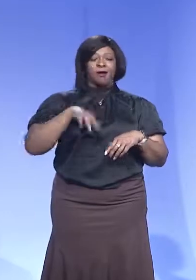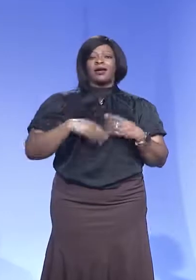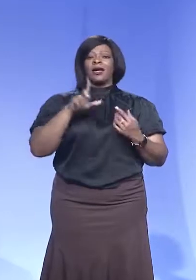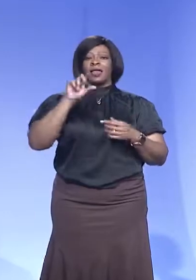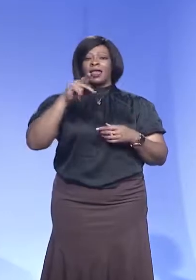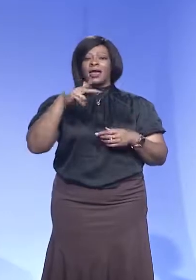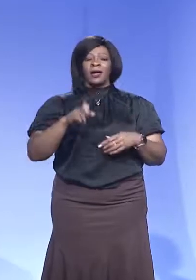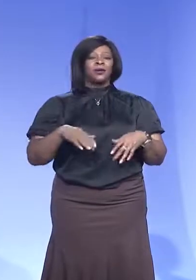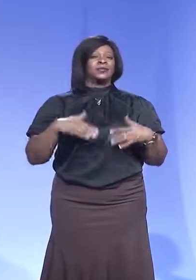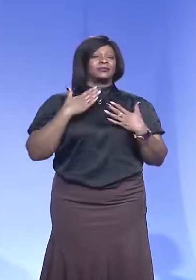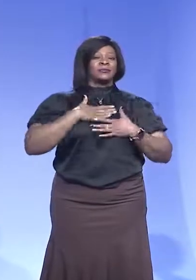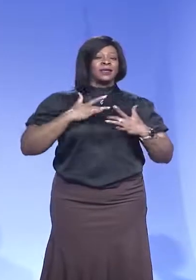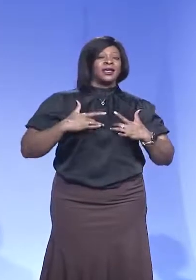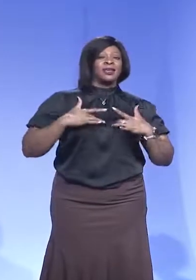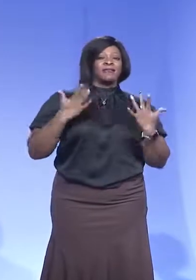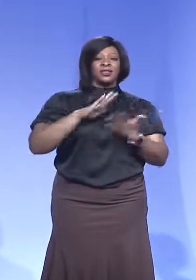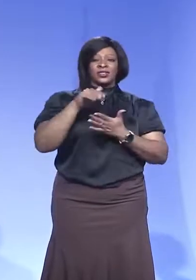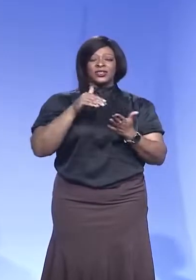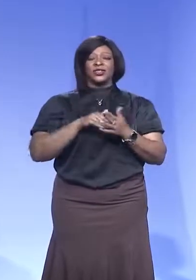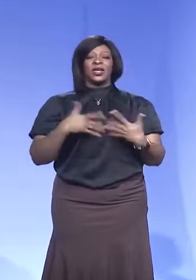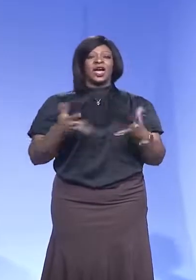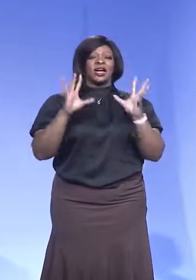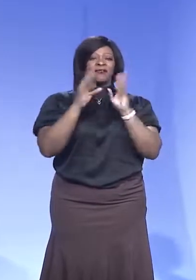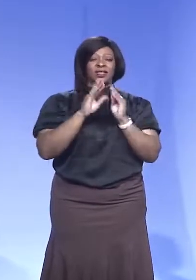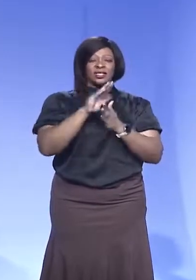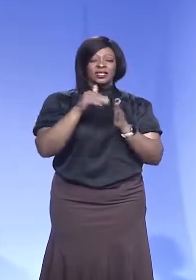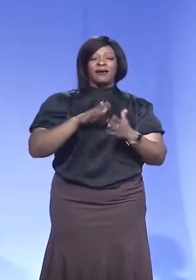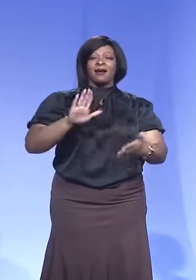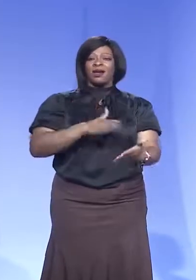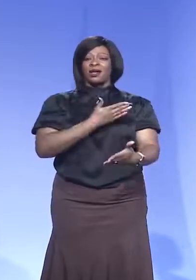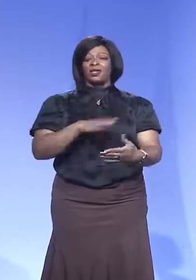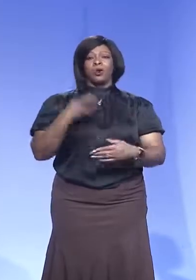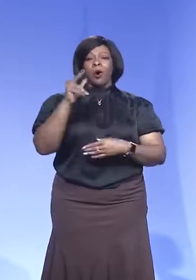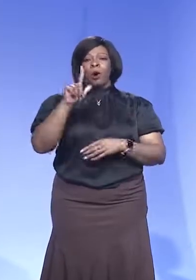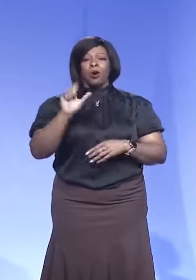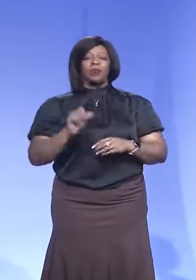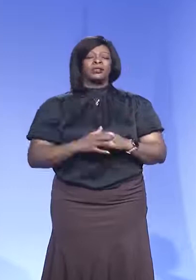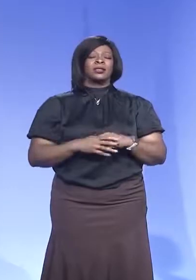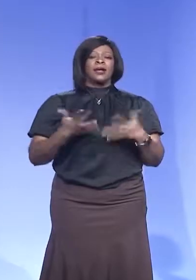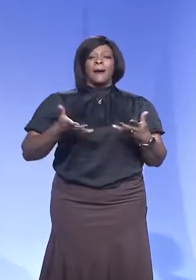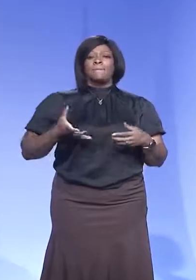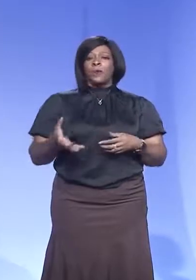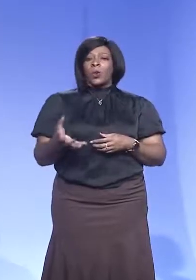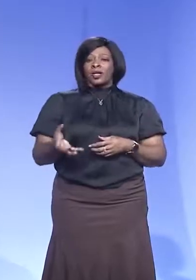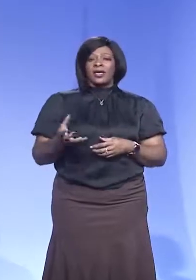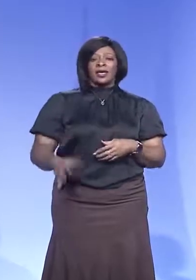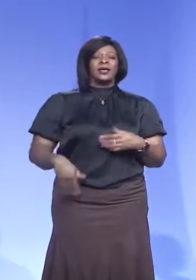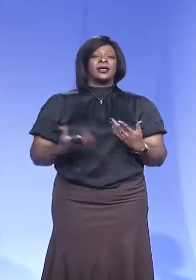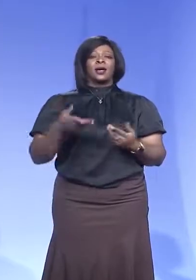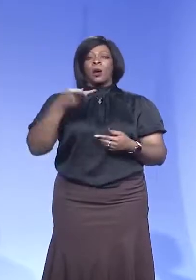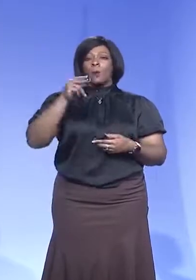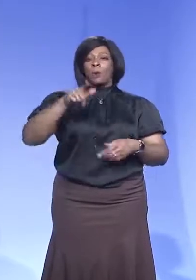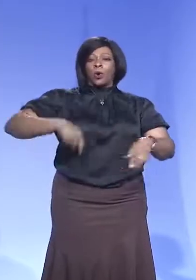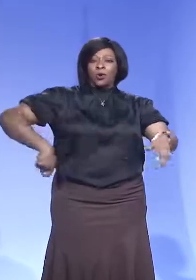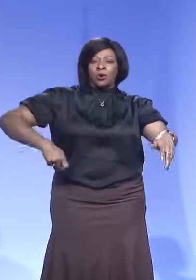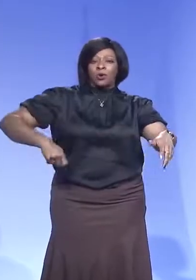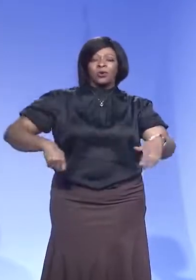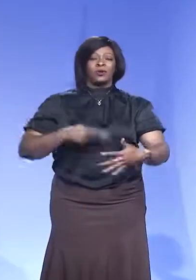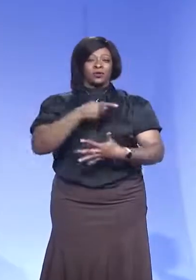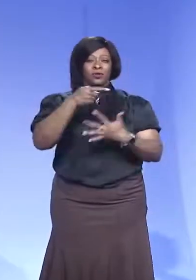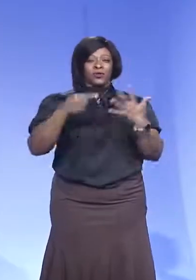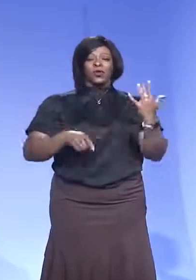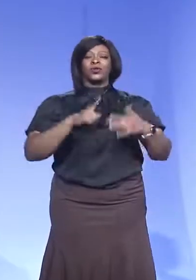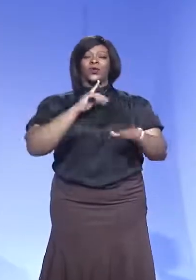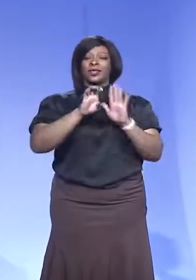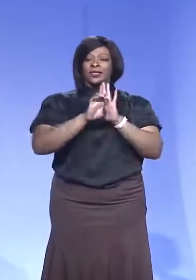event centers, convention centers, concert halls, bowling alleys, and pool halls. These are some